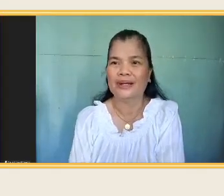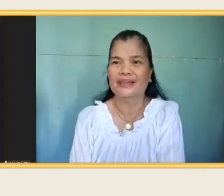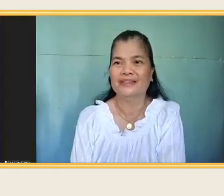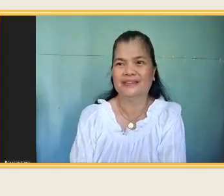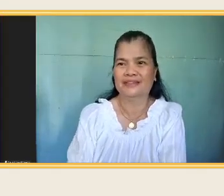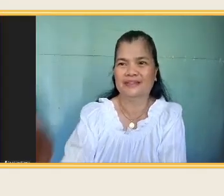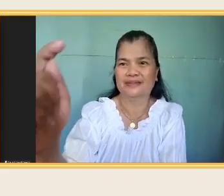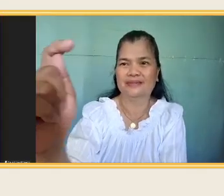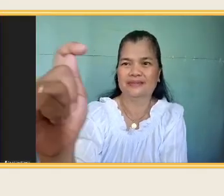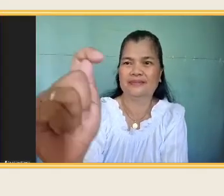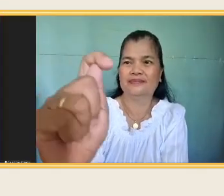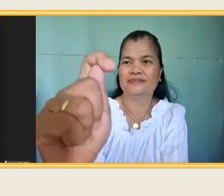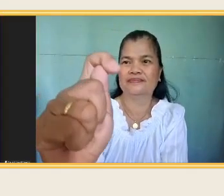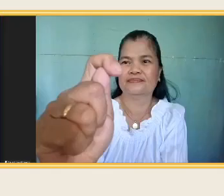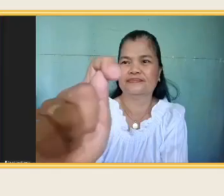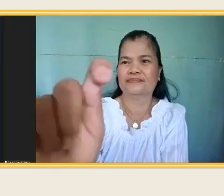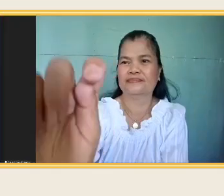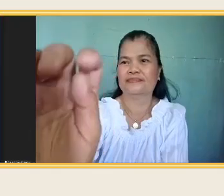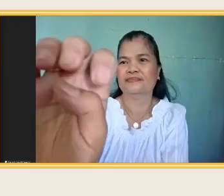Second word.